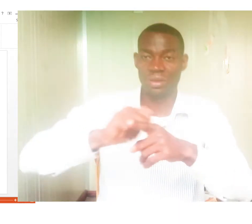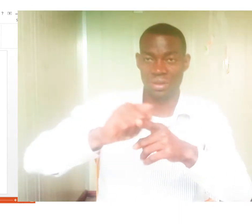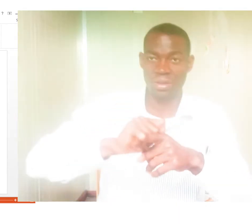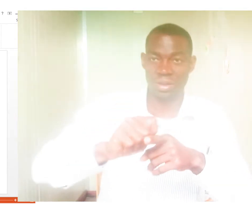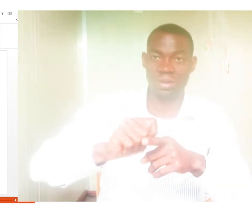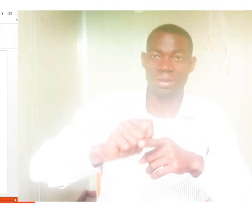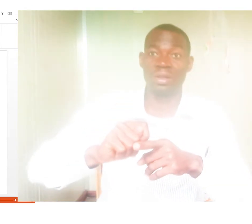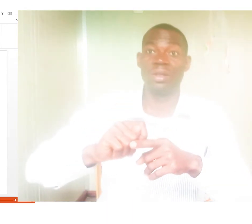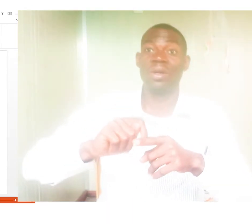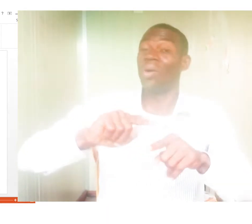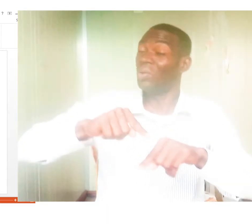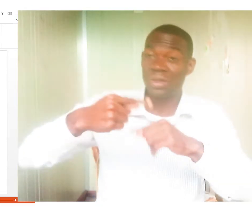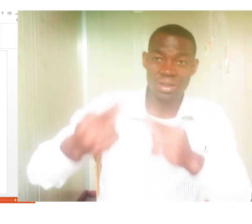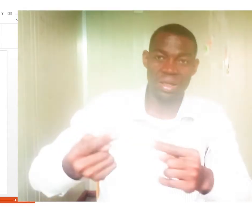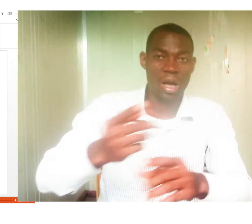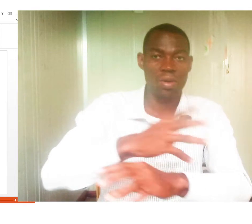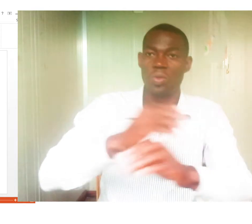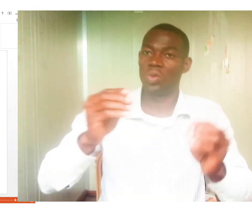interpreters.